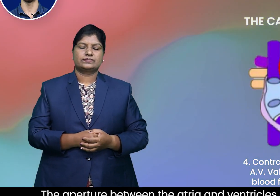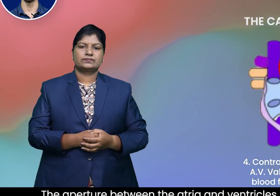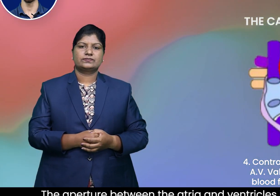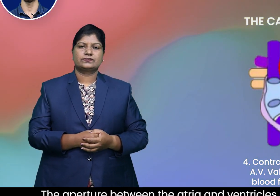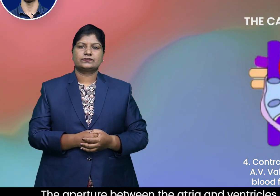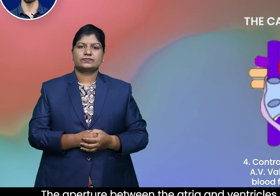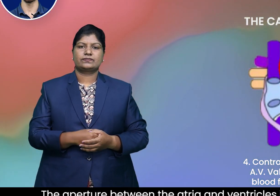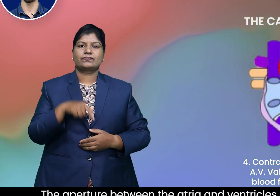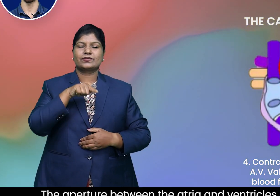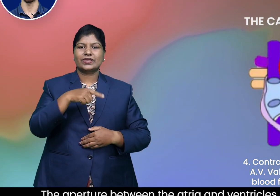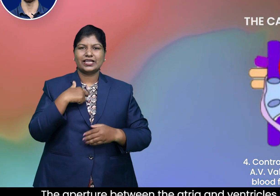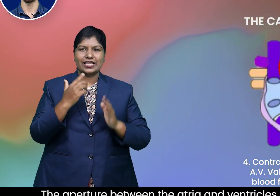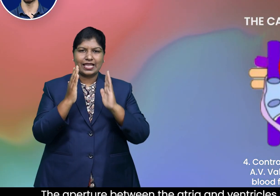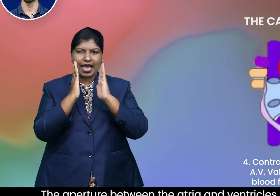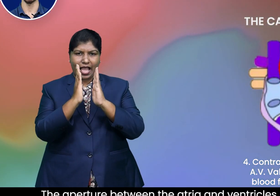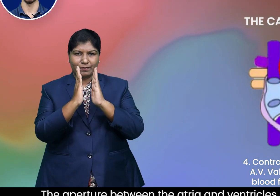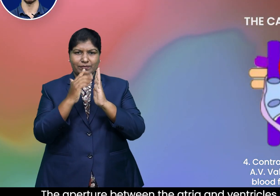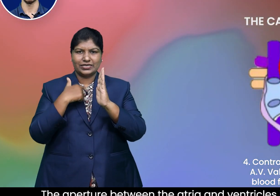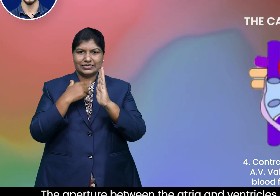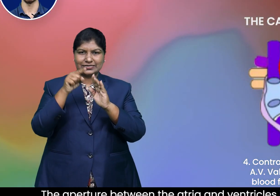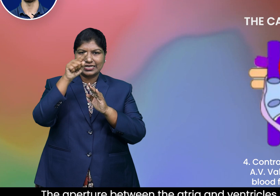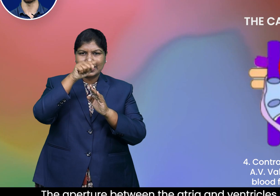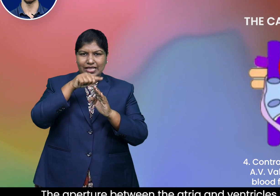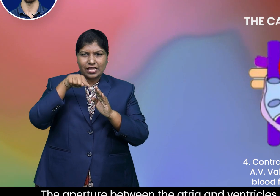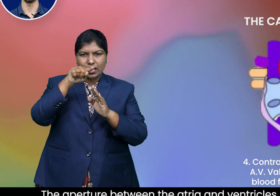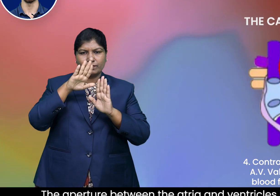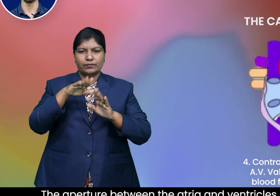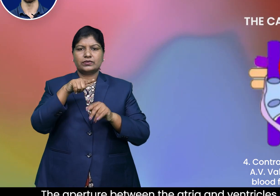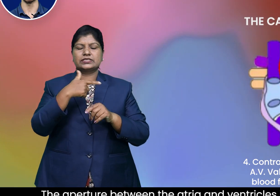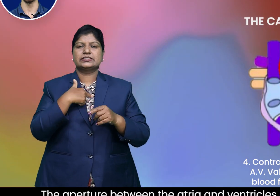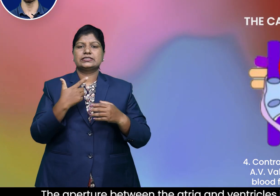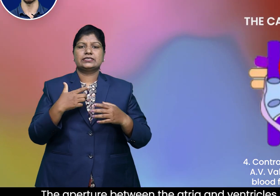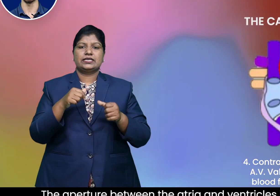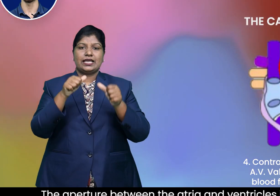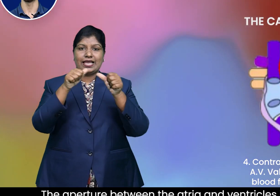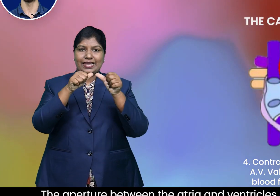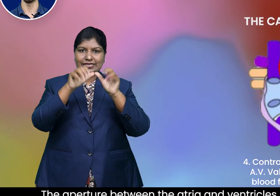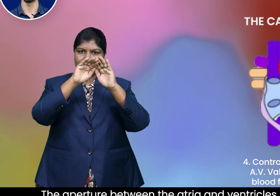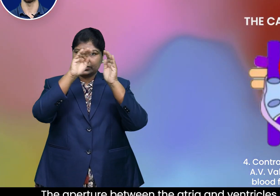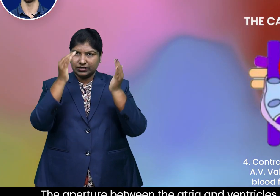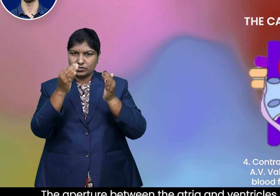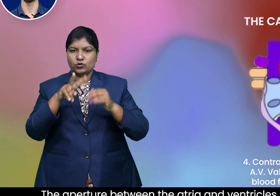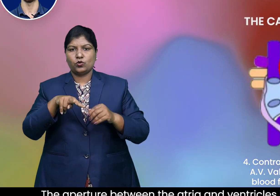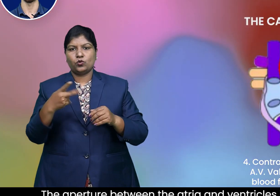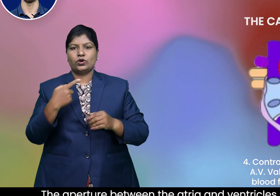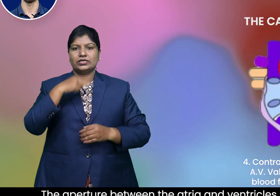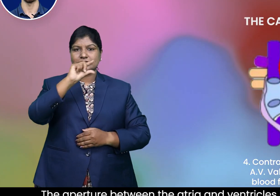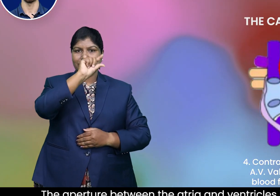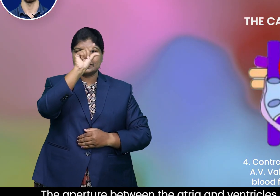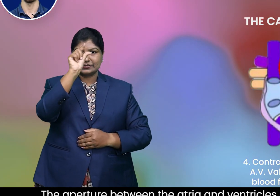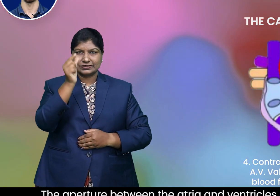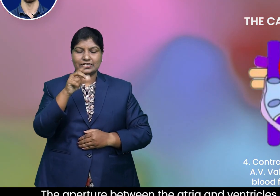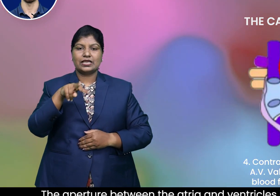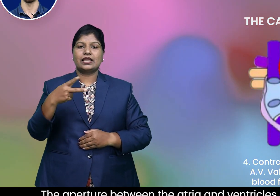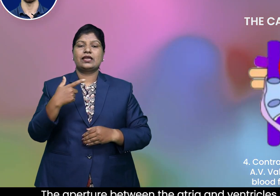The aperture between the atria and ventricle is closed by valves.